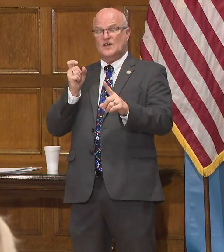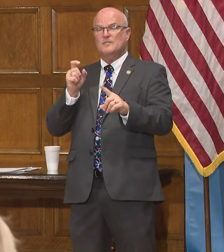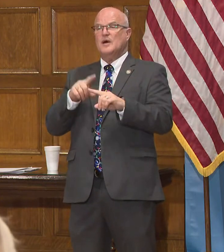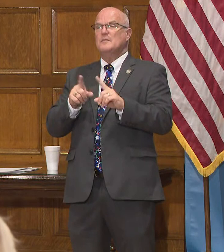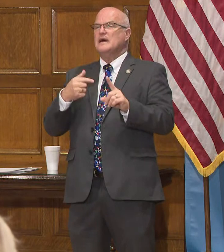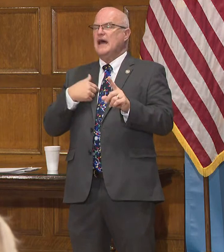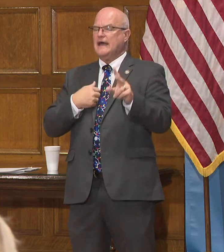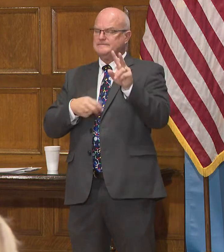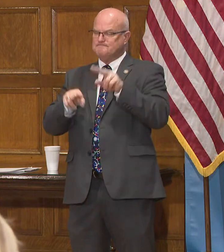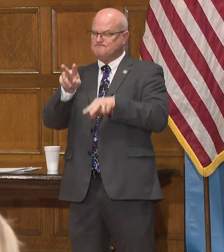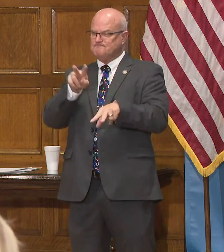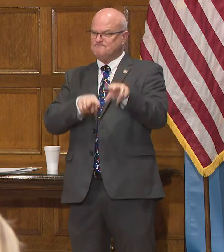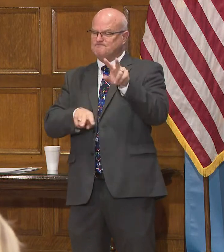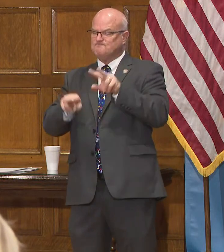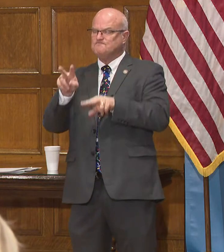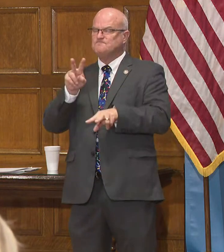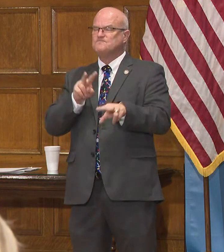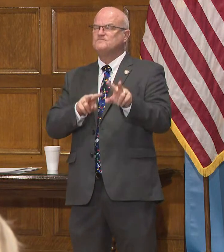but as I look at it,